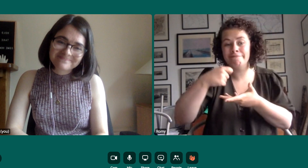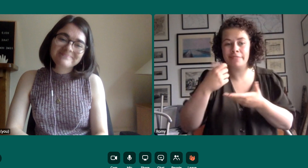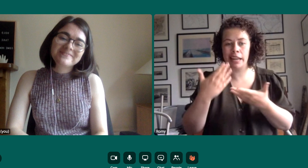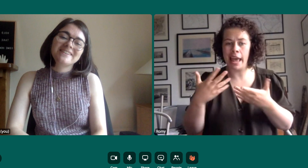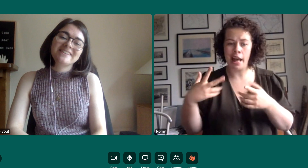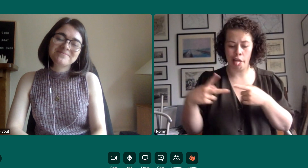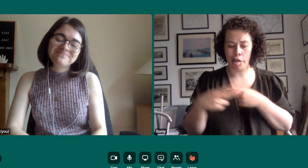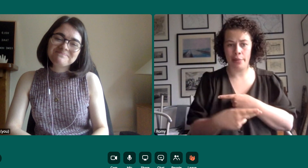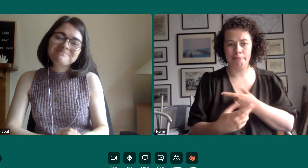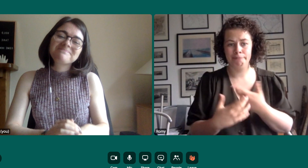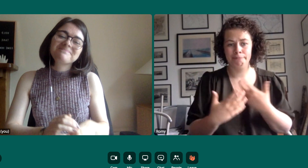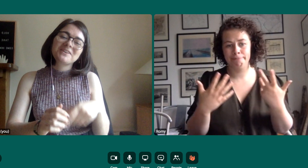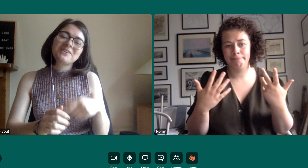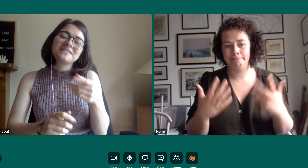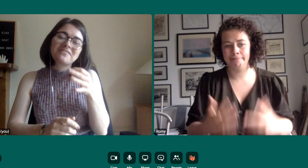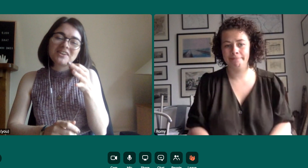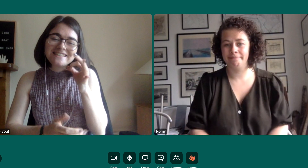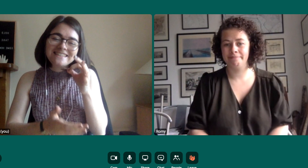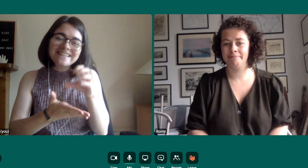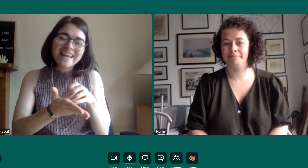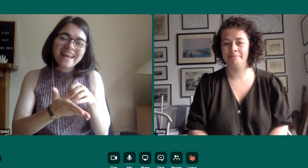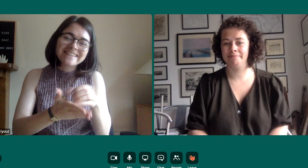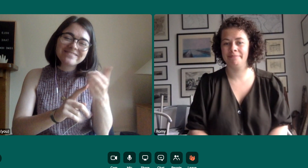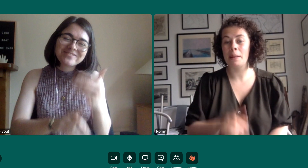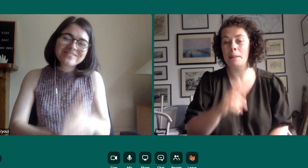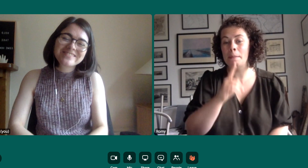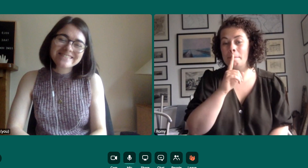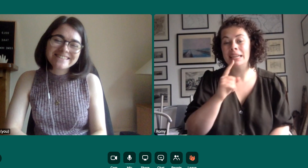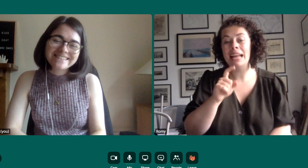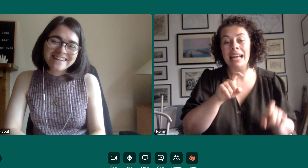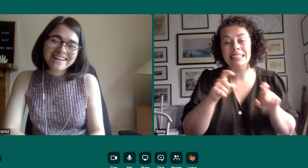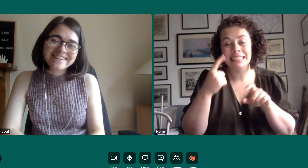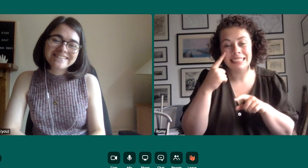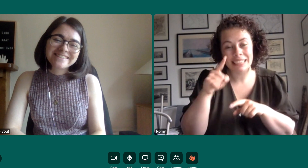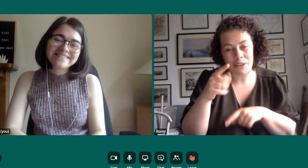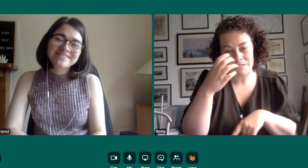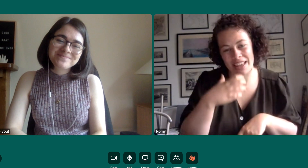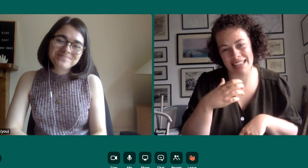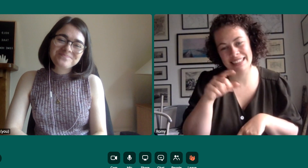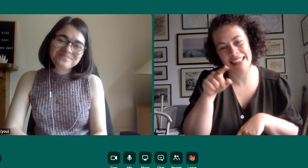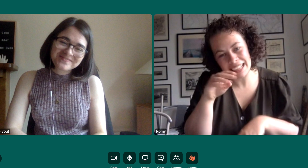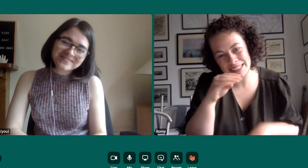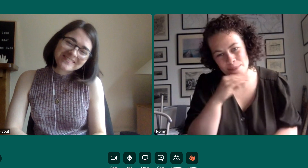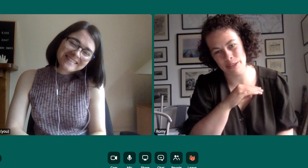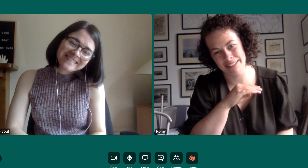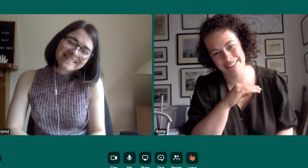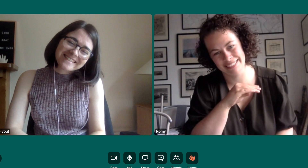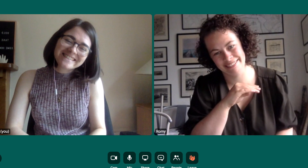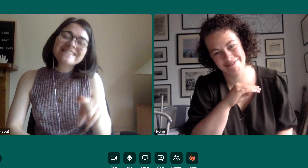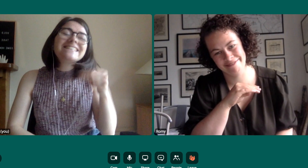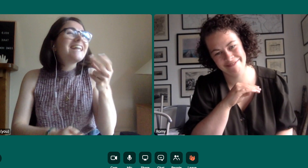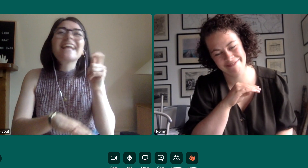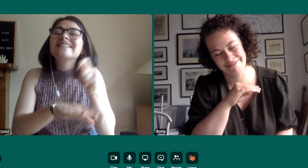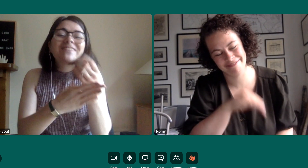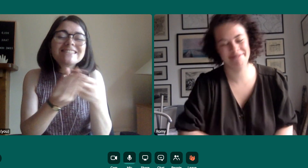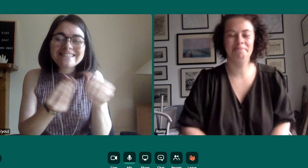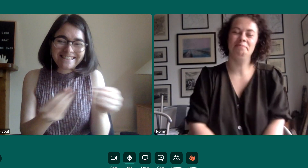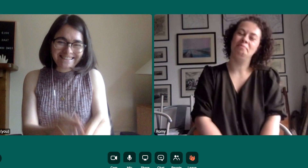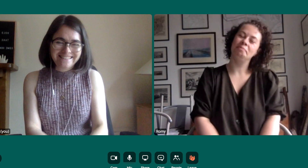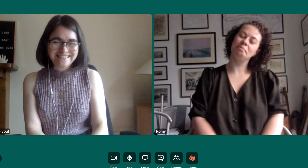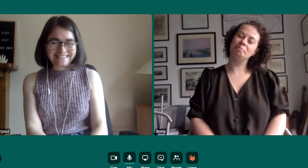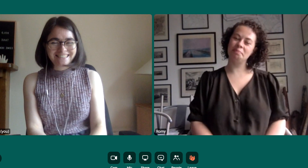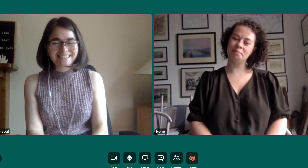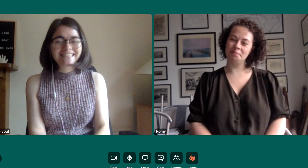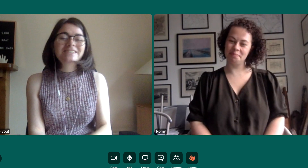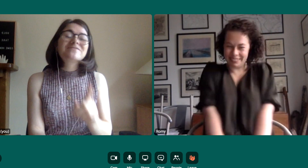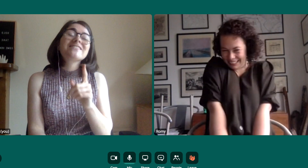we'd you know what? I still get to see your great face. Situation in our recordings. But look, next best thing. But yes, Anthony